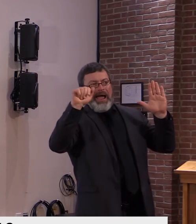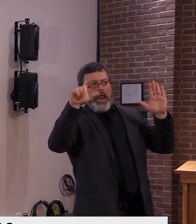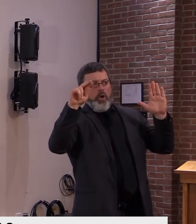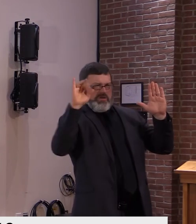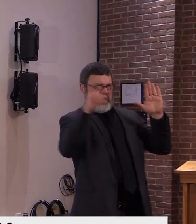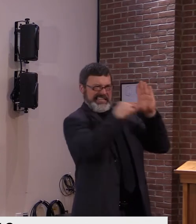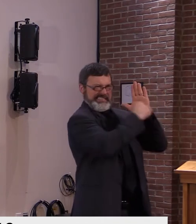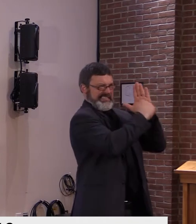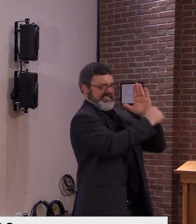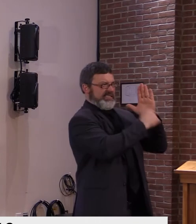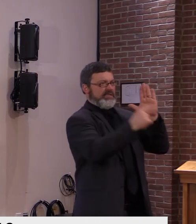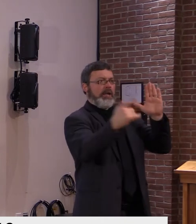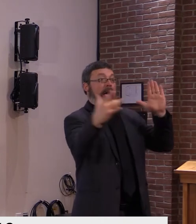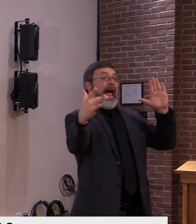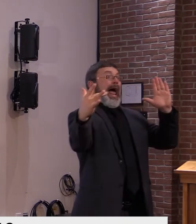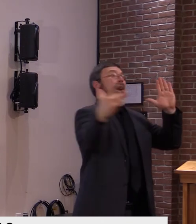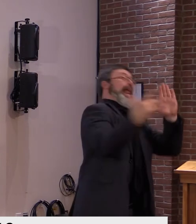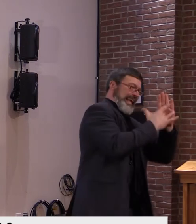get help.